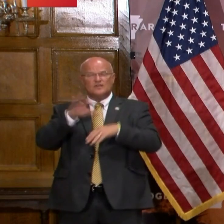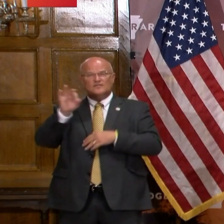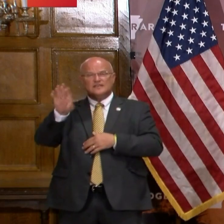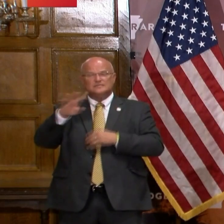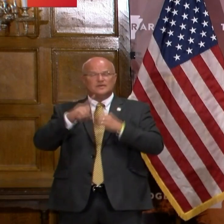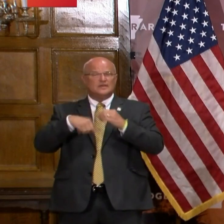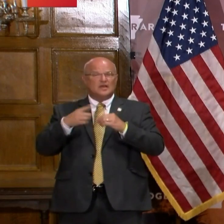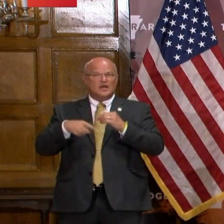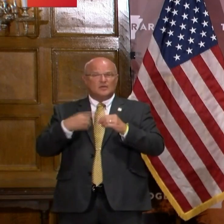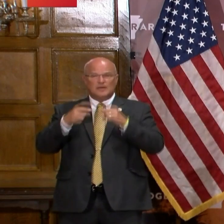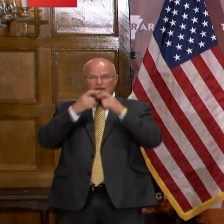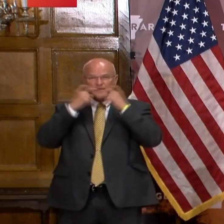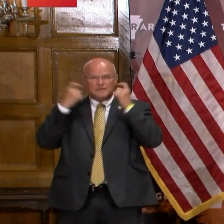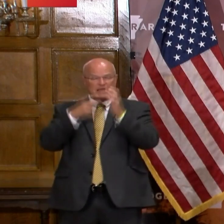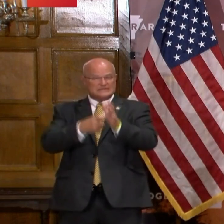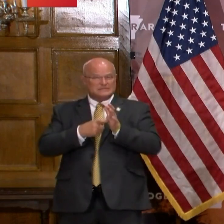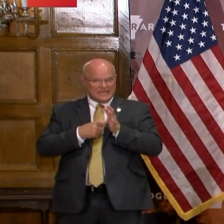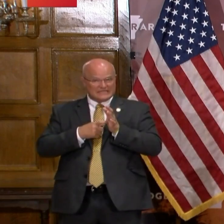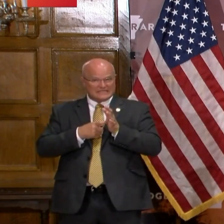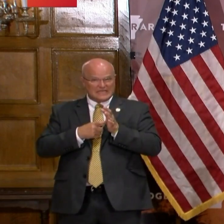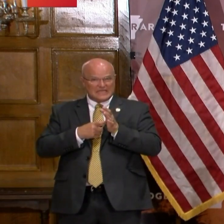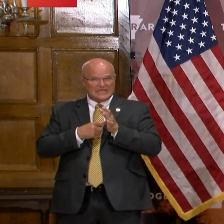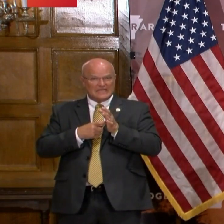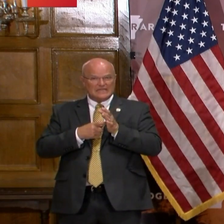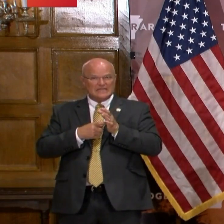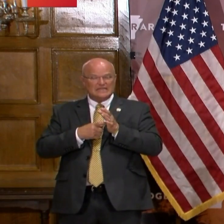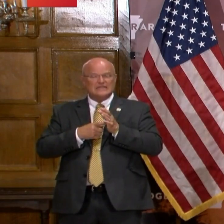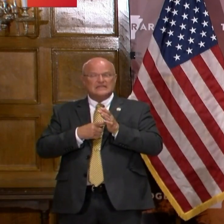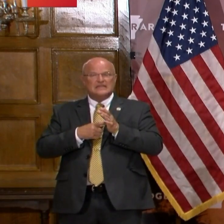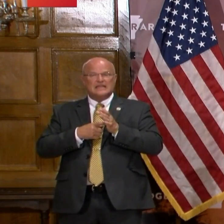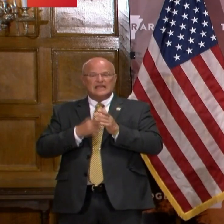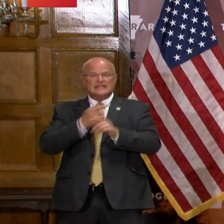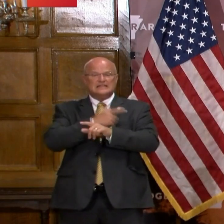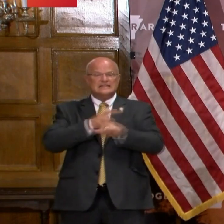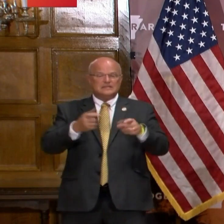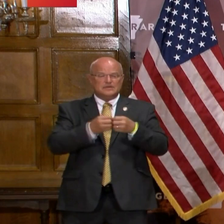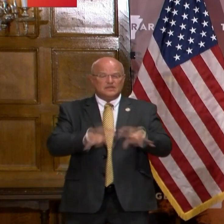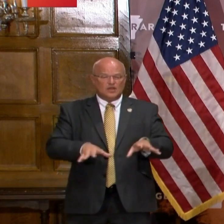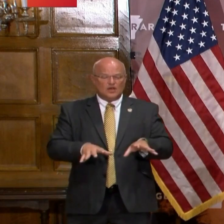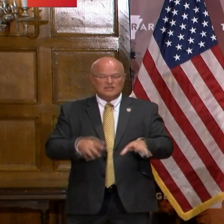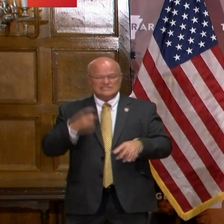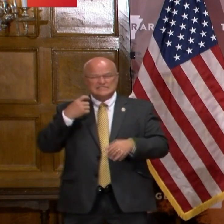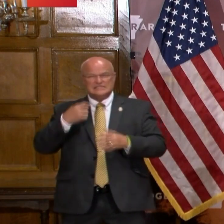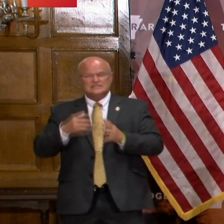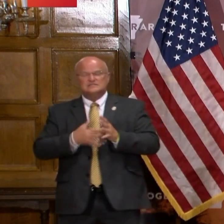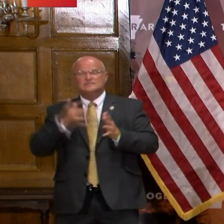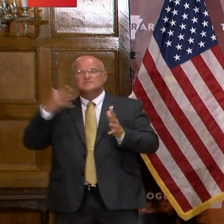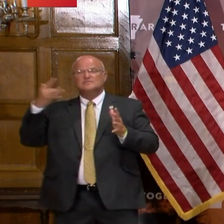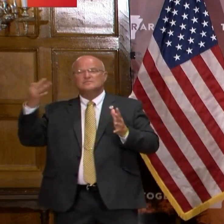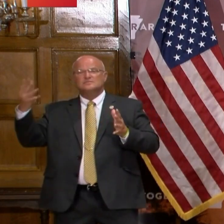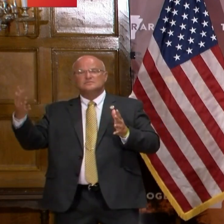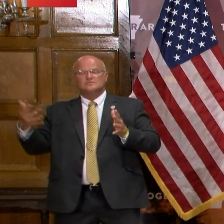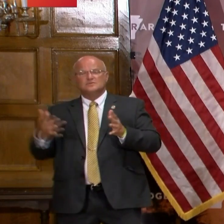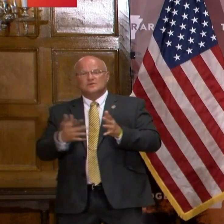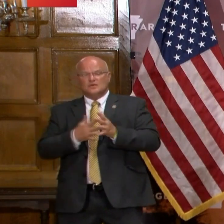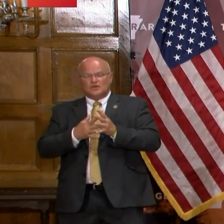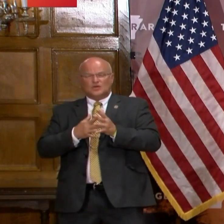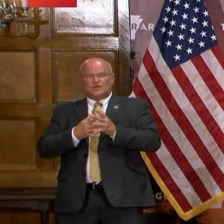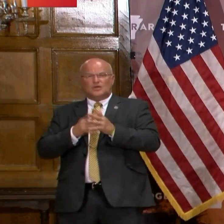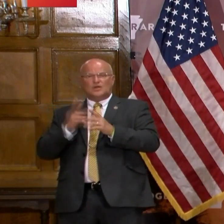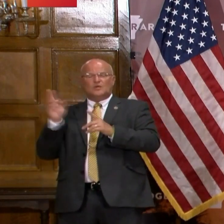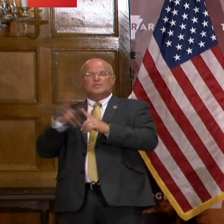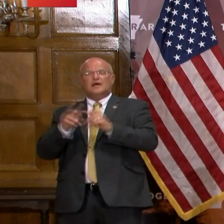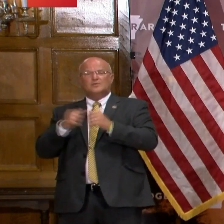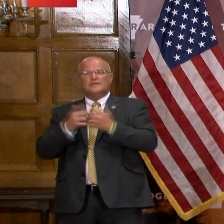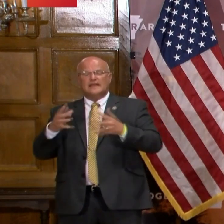Facebook regarding your mask mandate that liberty lost is seldom reacquired without violence.